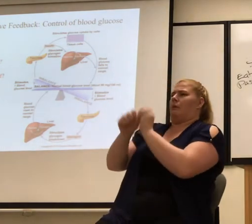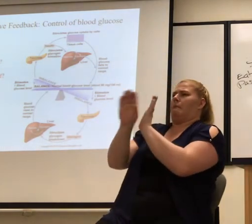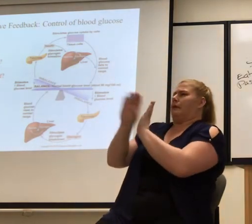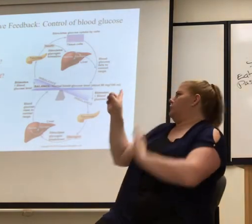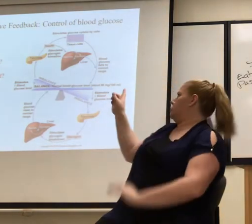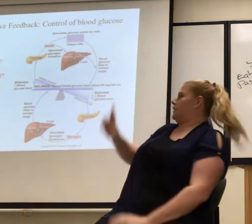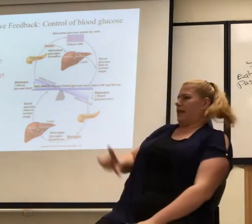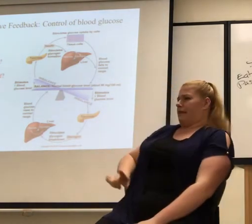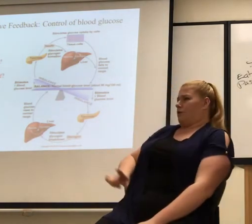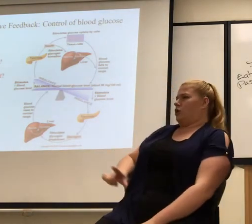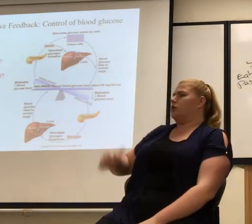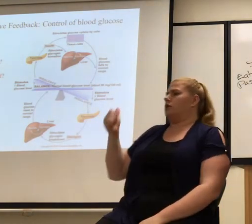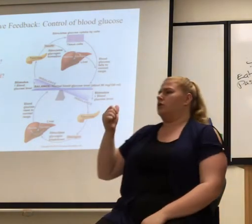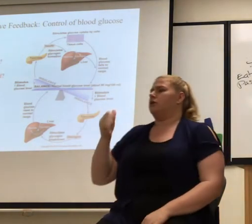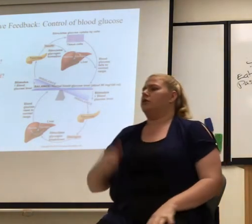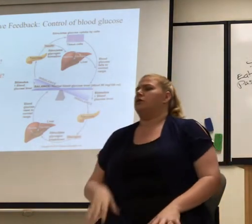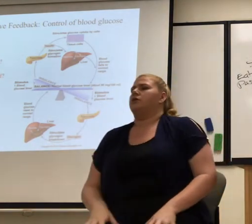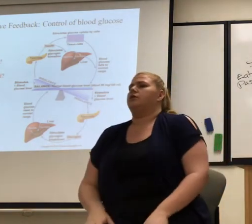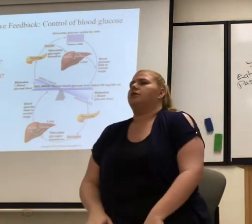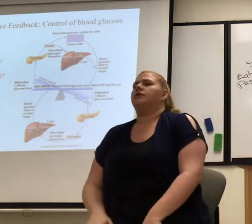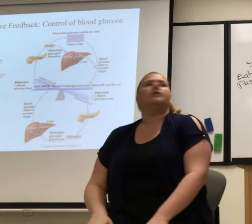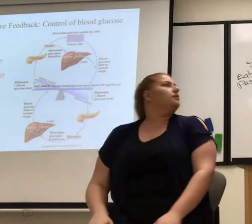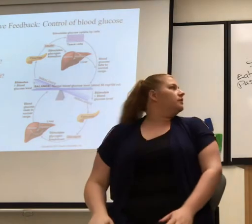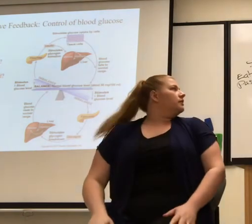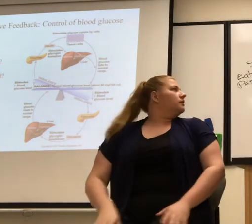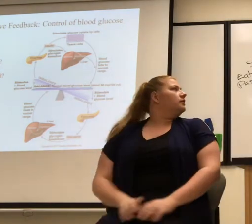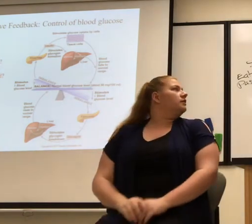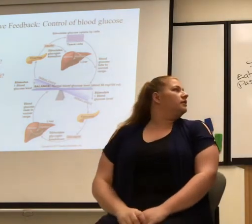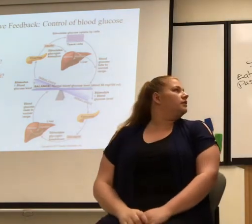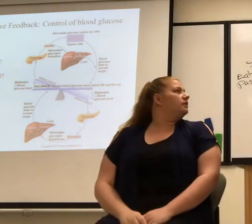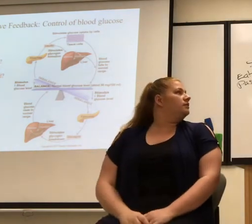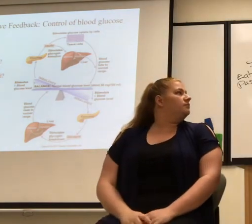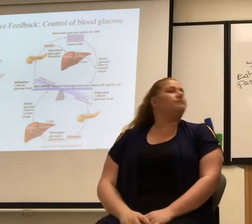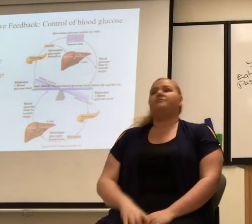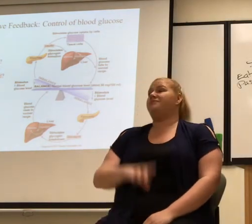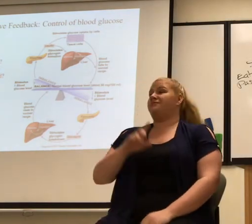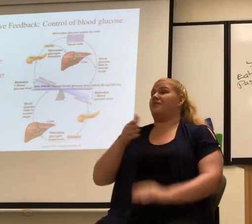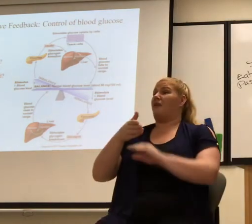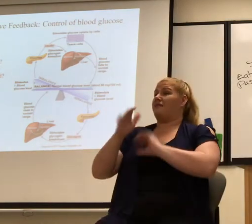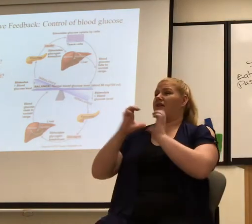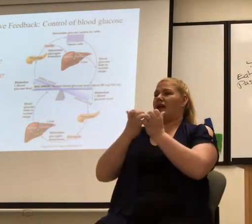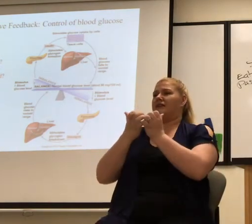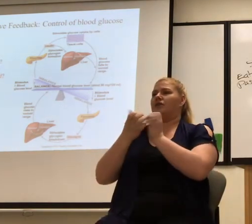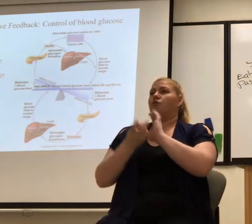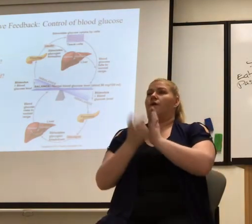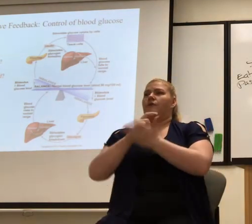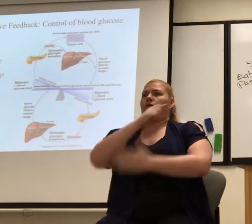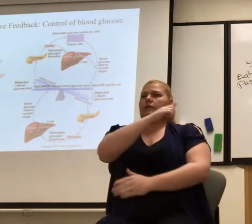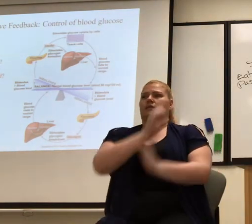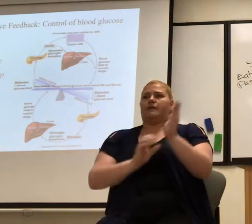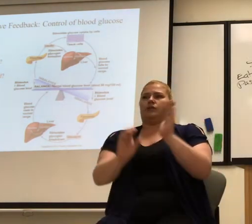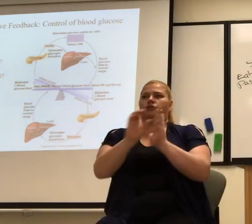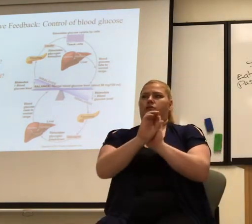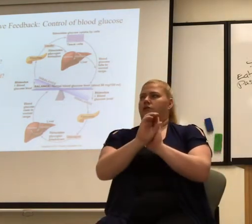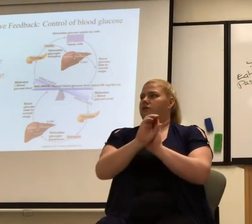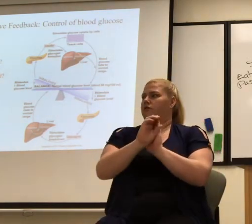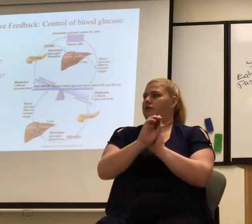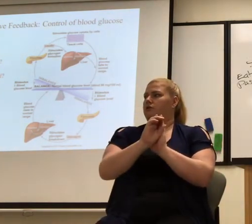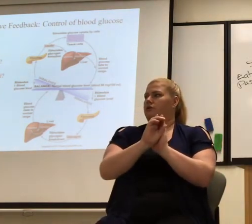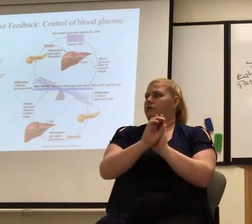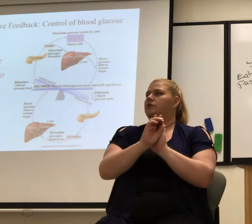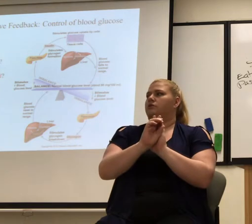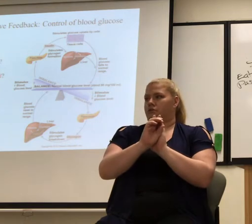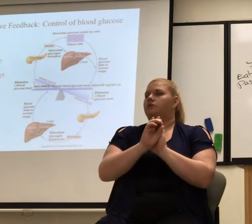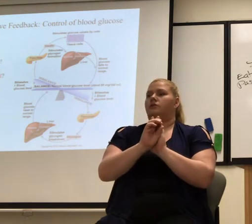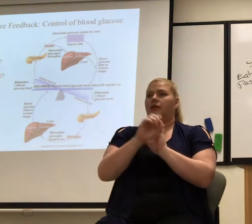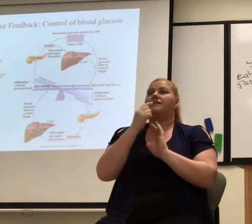So I know I drew this picture here. What I would do after class, I would review this picture. If you don't look at it until